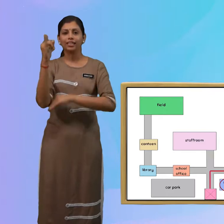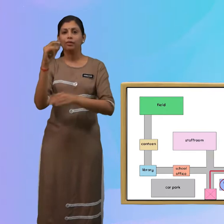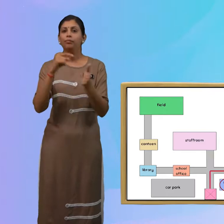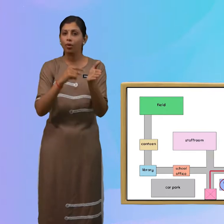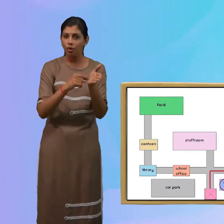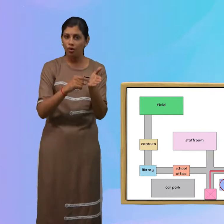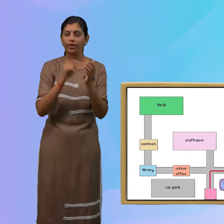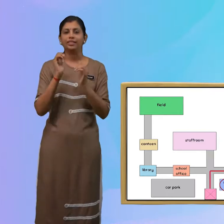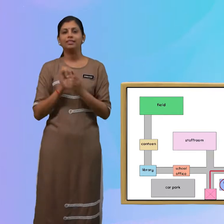starting point.